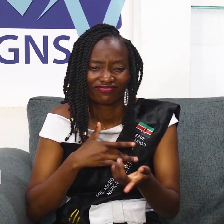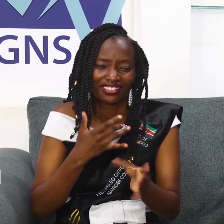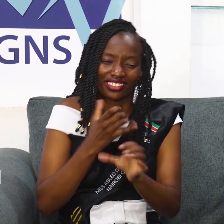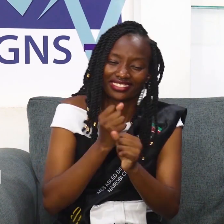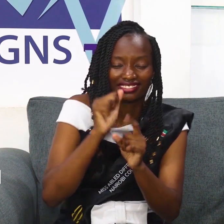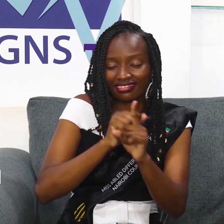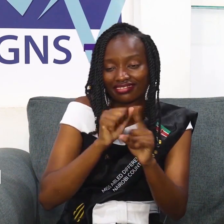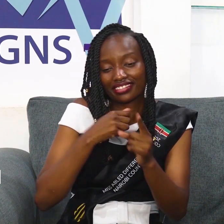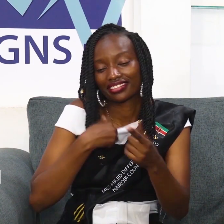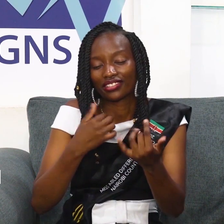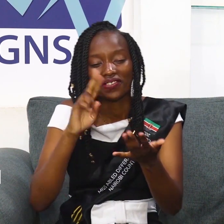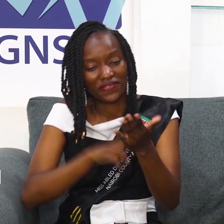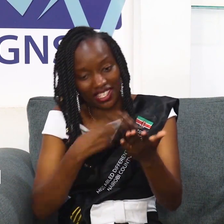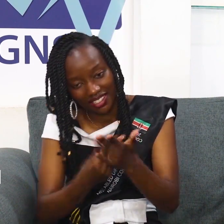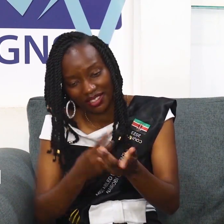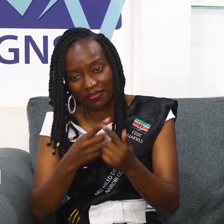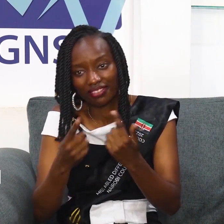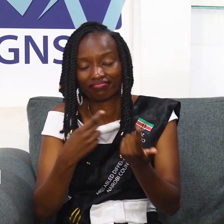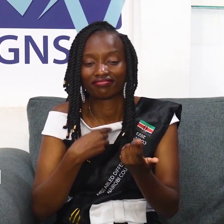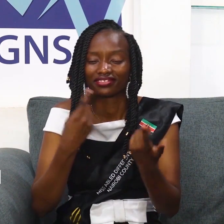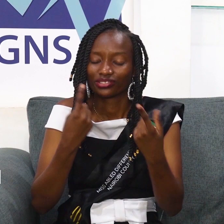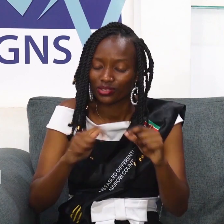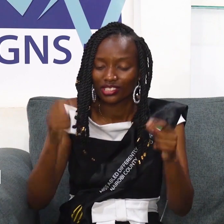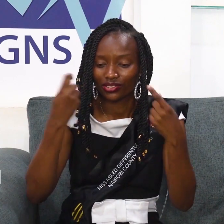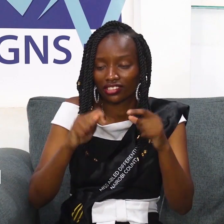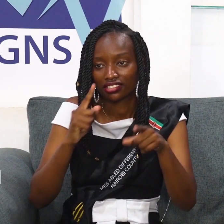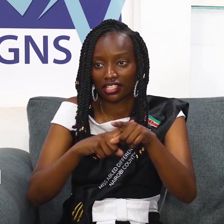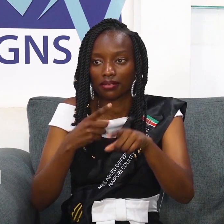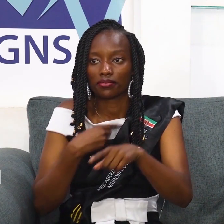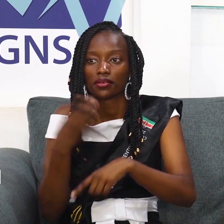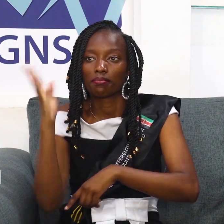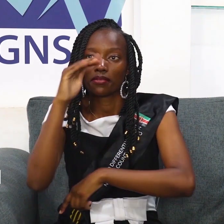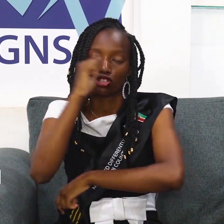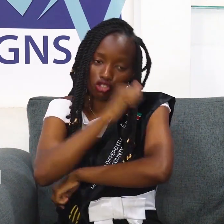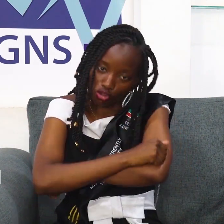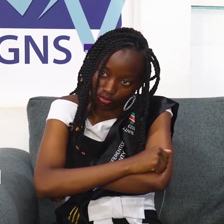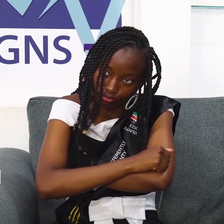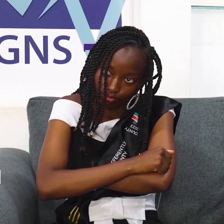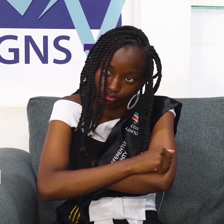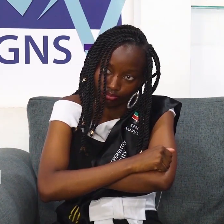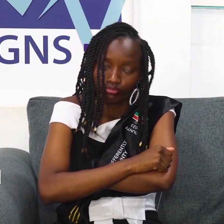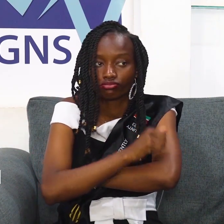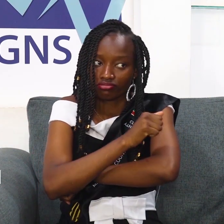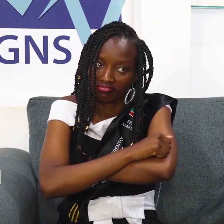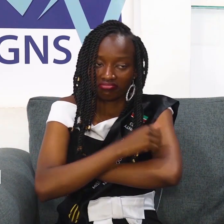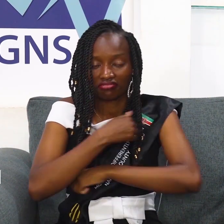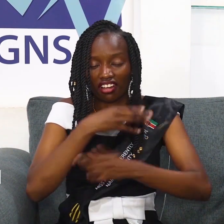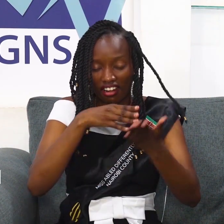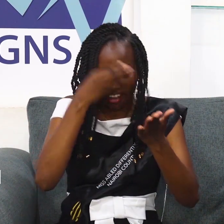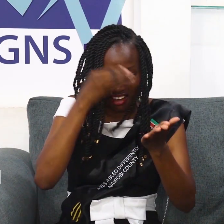And they had really worked to make sure I get to be a very good model. I tried so many times, but I was really failing. And I remember when I went back